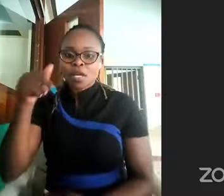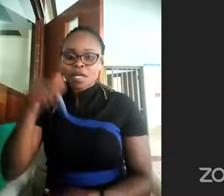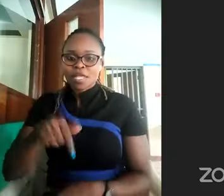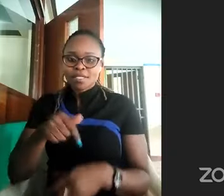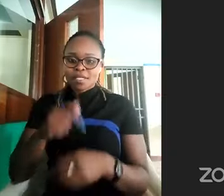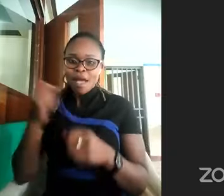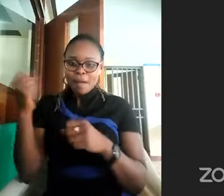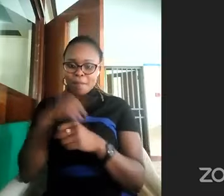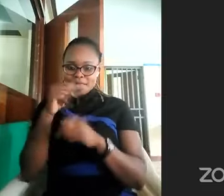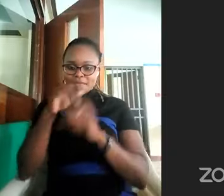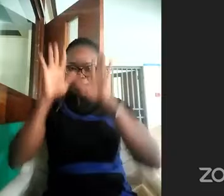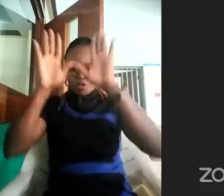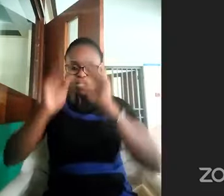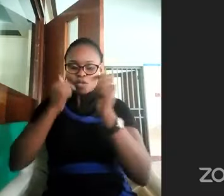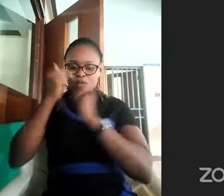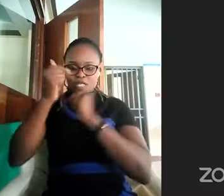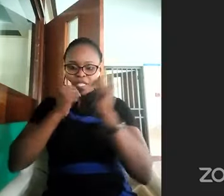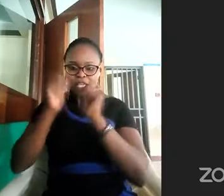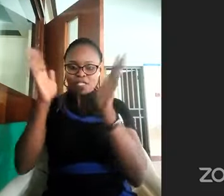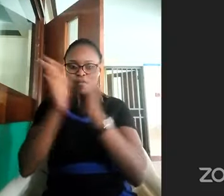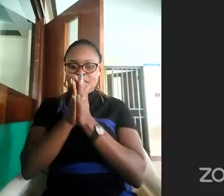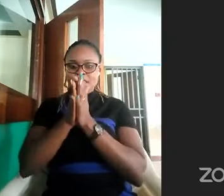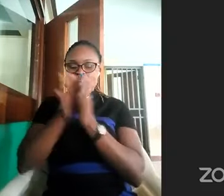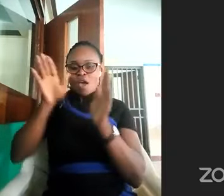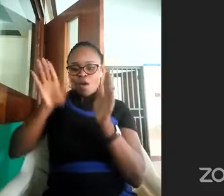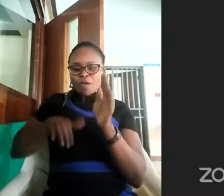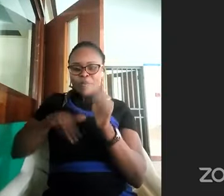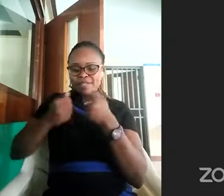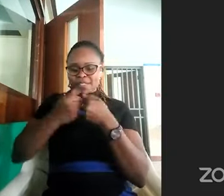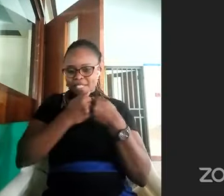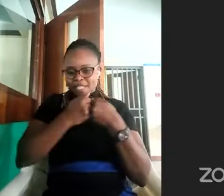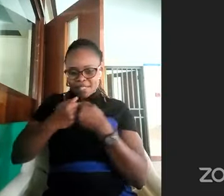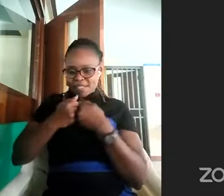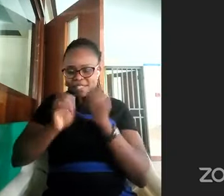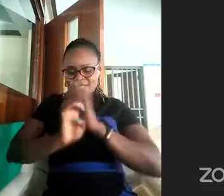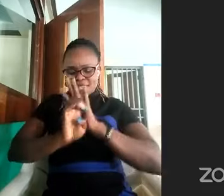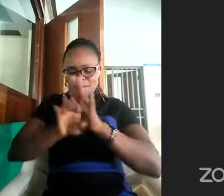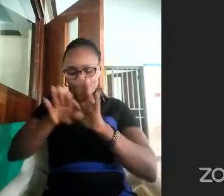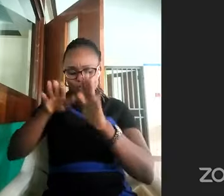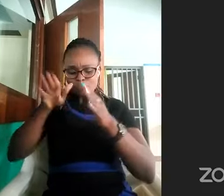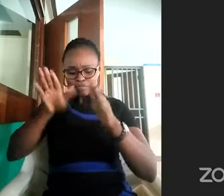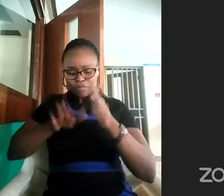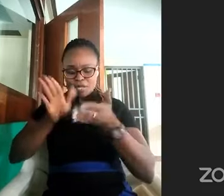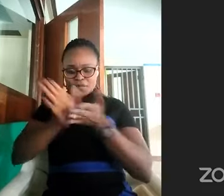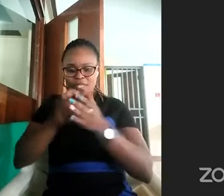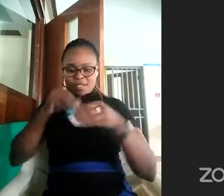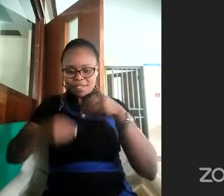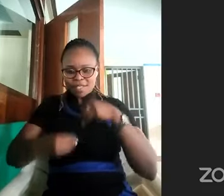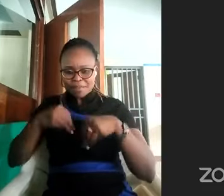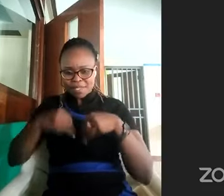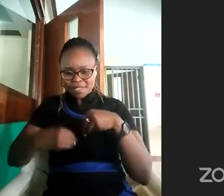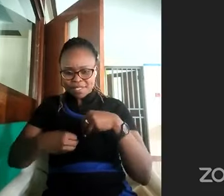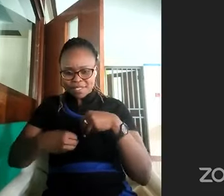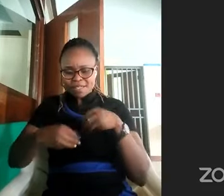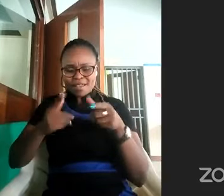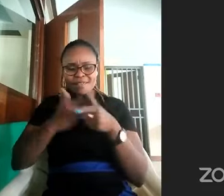cancer. But for women with disabilities, these challenges are often even tougher. Corruption within